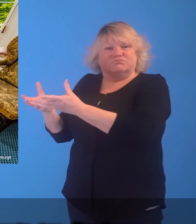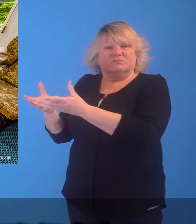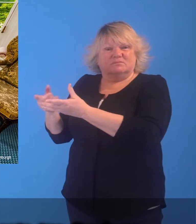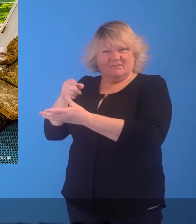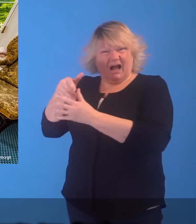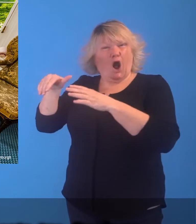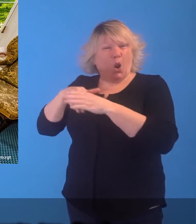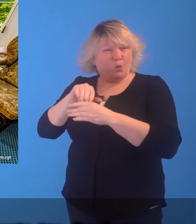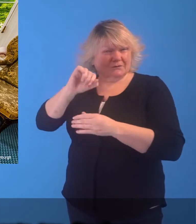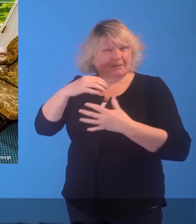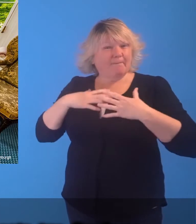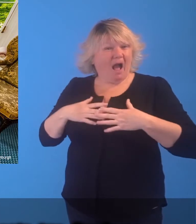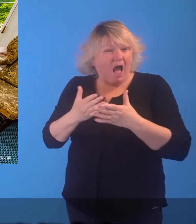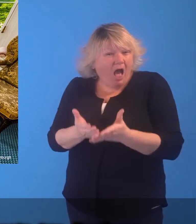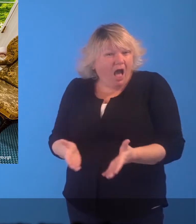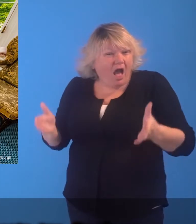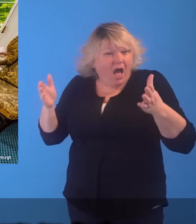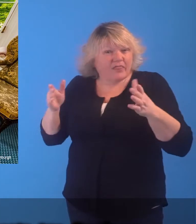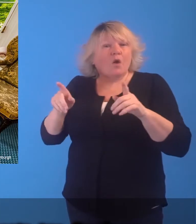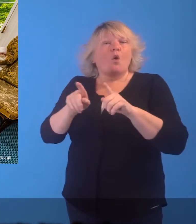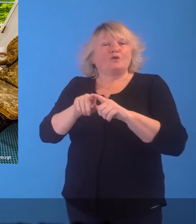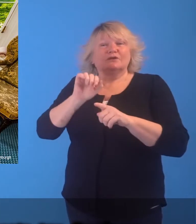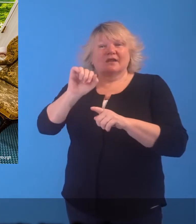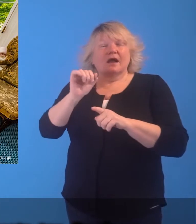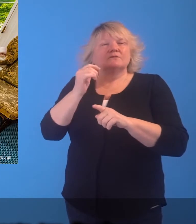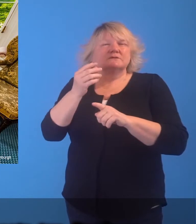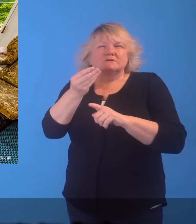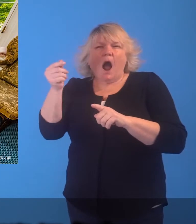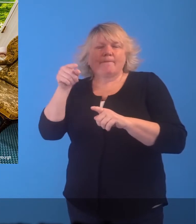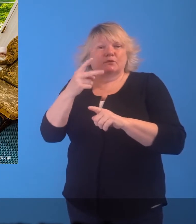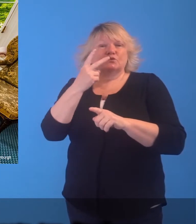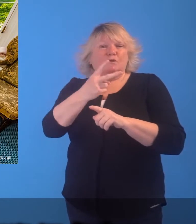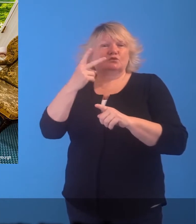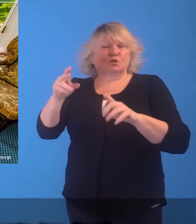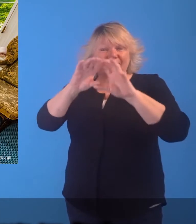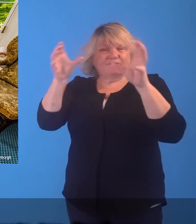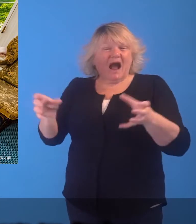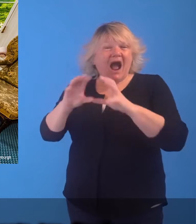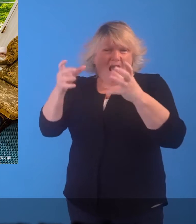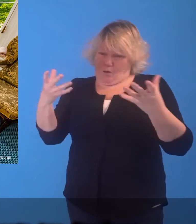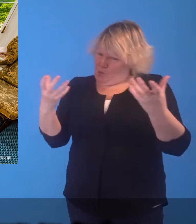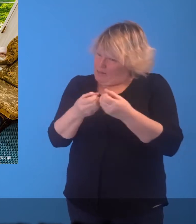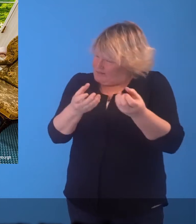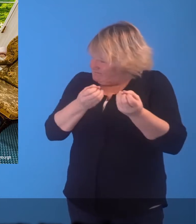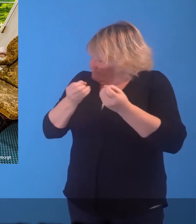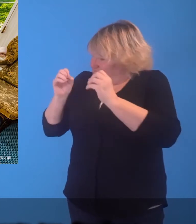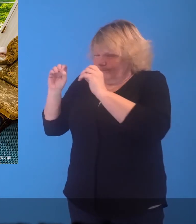including their bathtub and some 22 fireplaces.